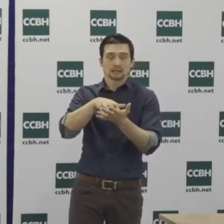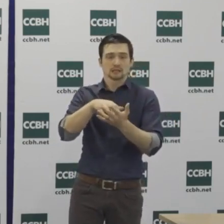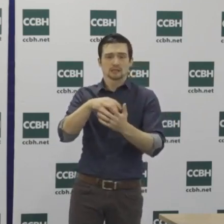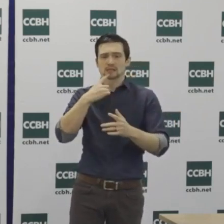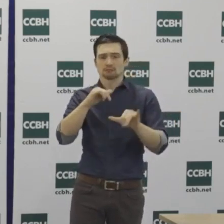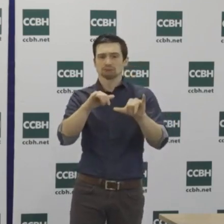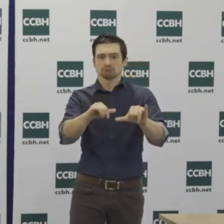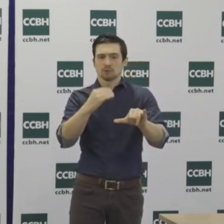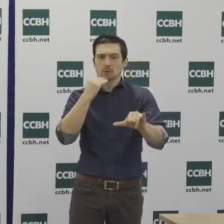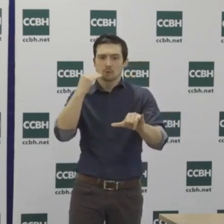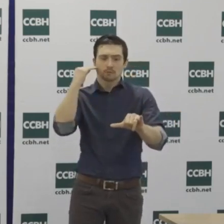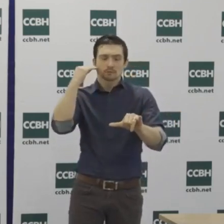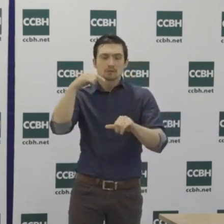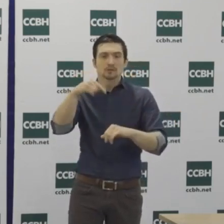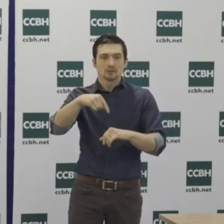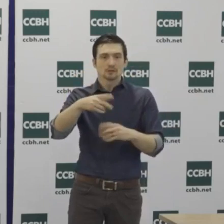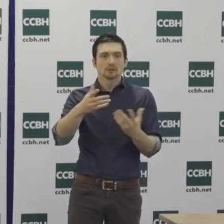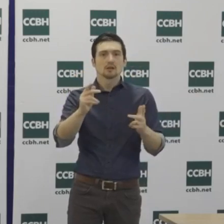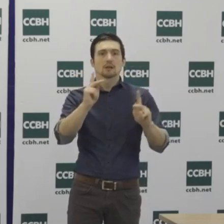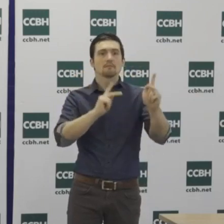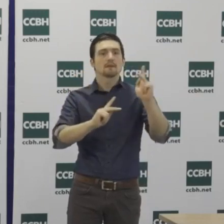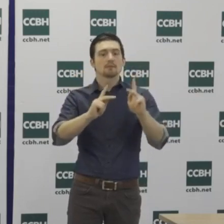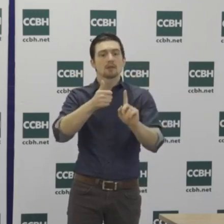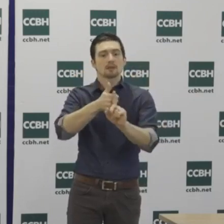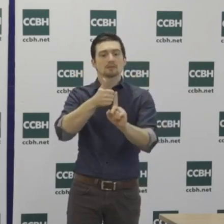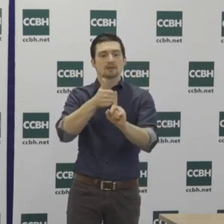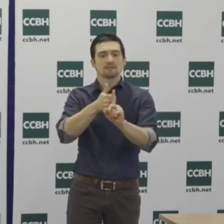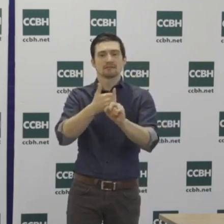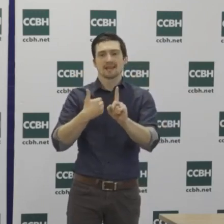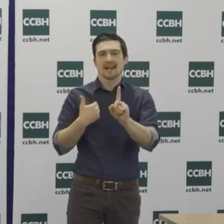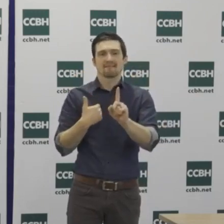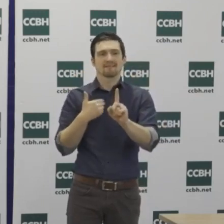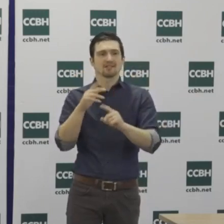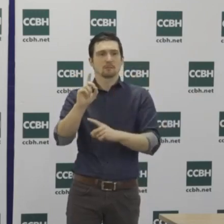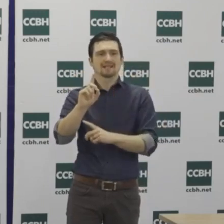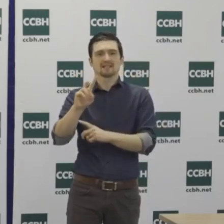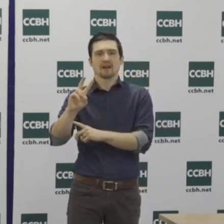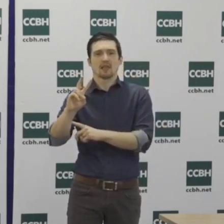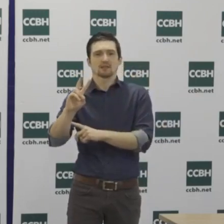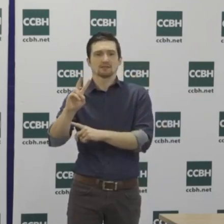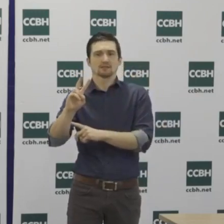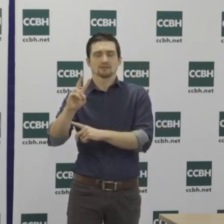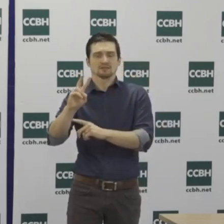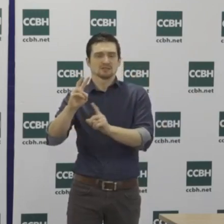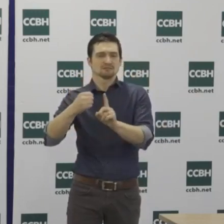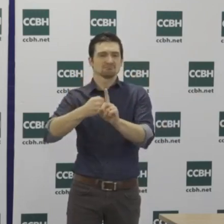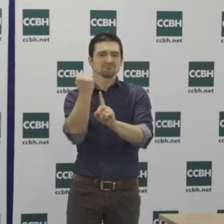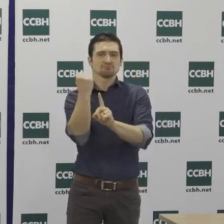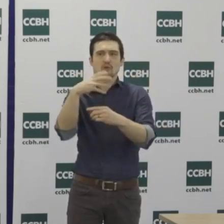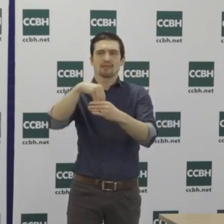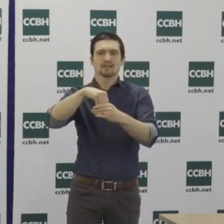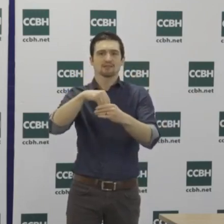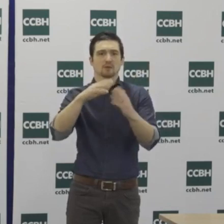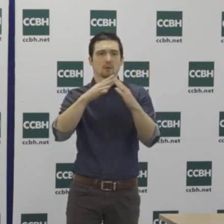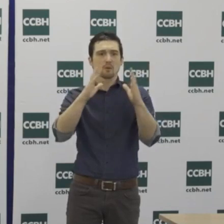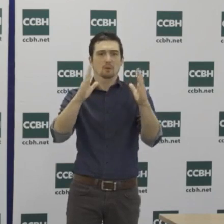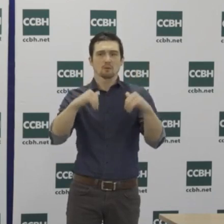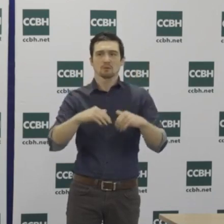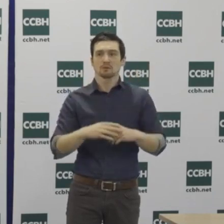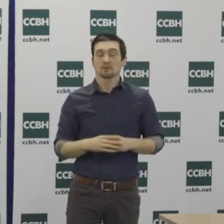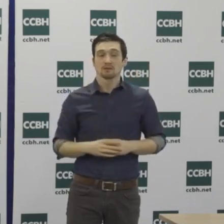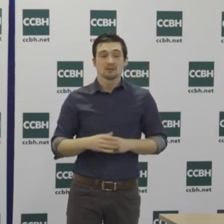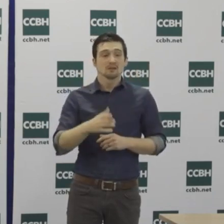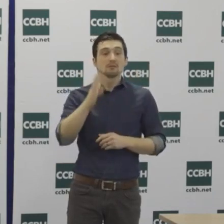home are individuals who suffer from domestic abuse, where once they could reach out